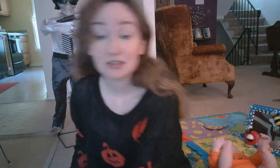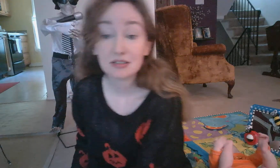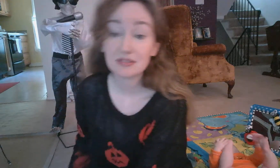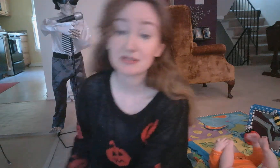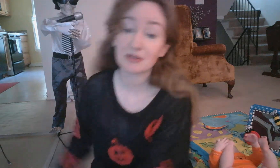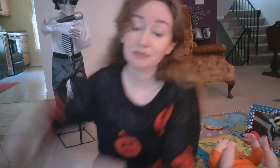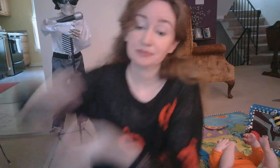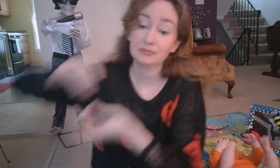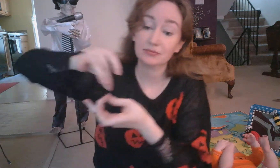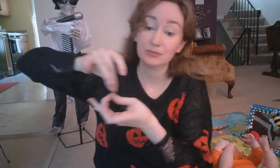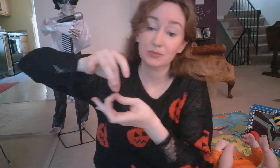So,